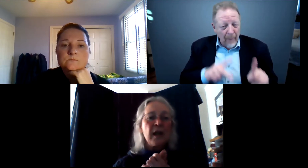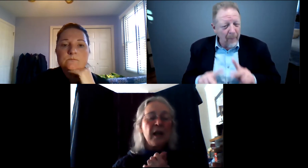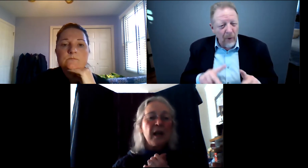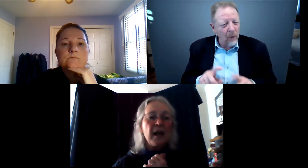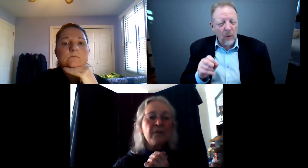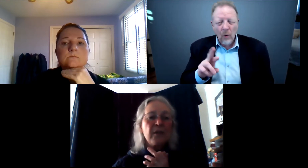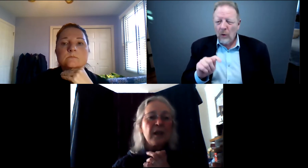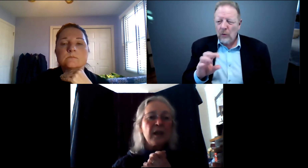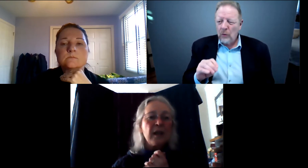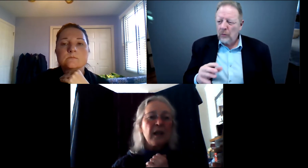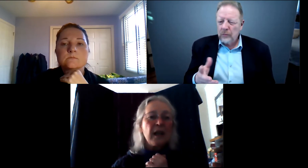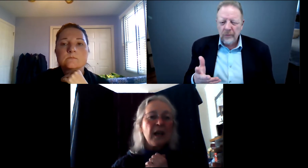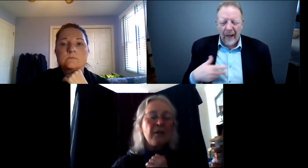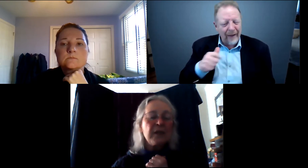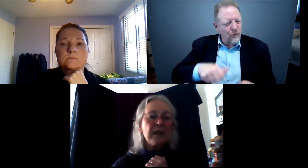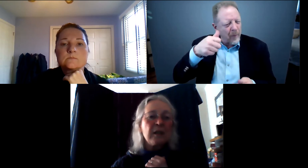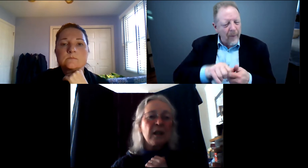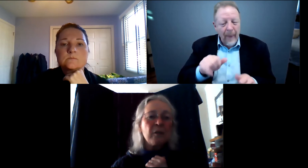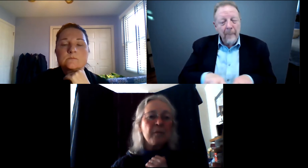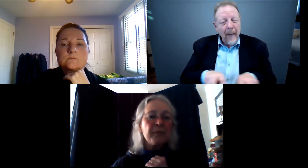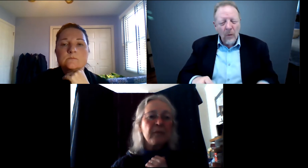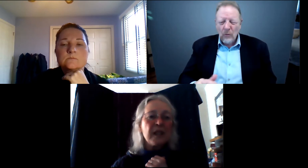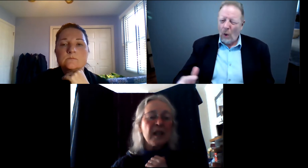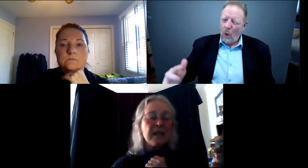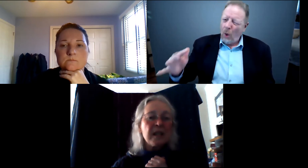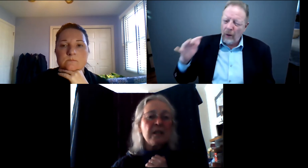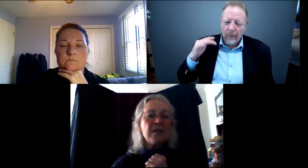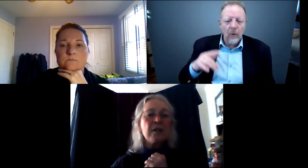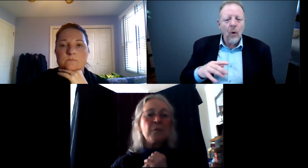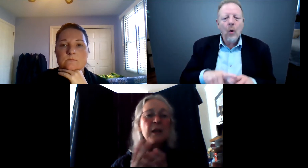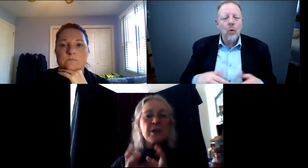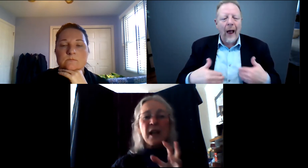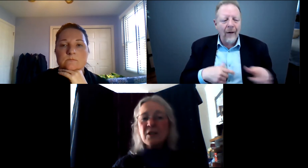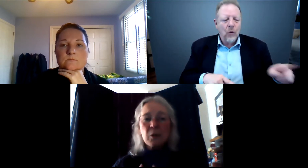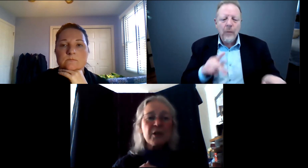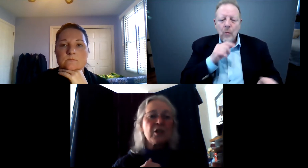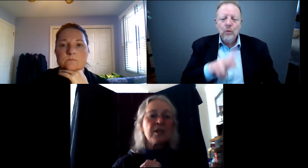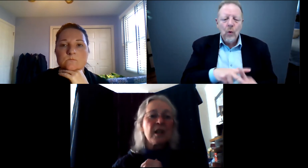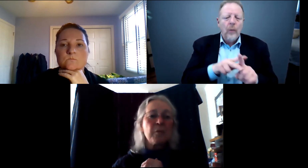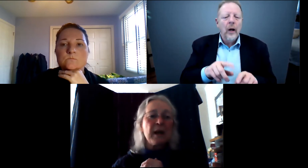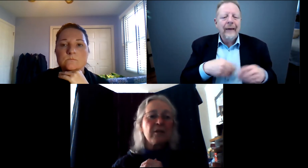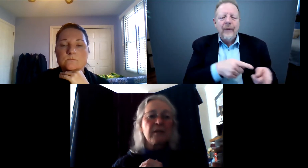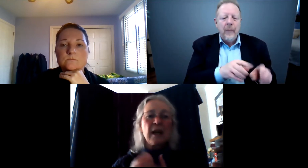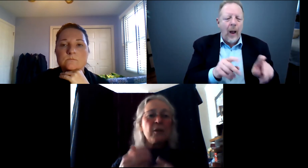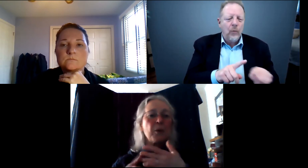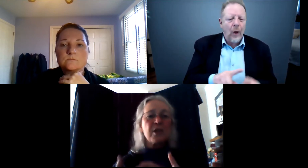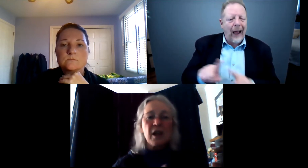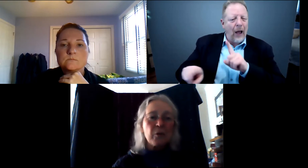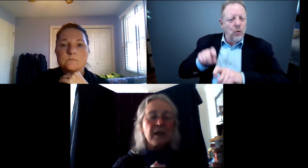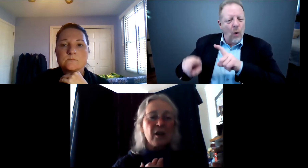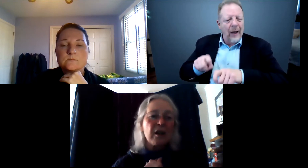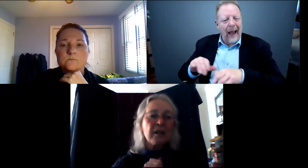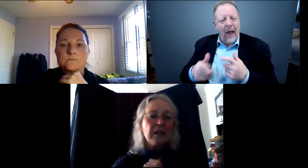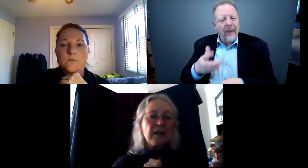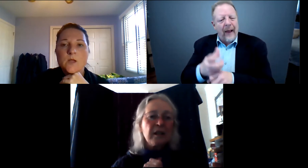to have the attendees be able to ask questions about how the person